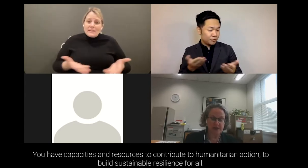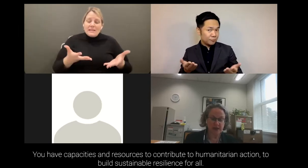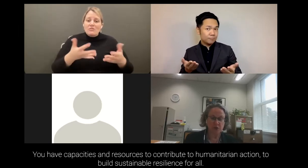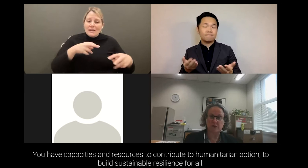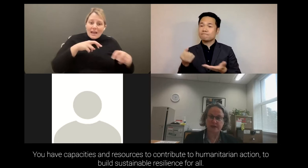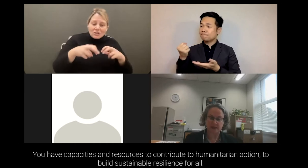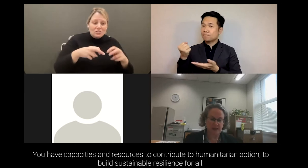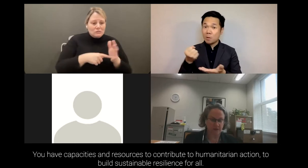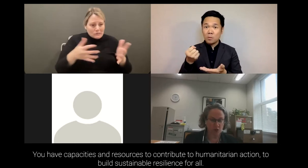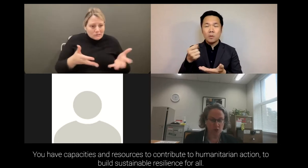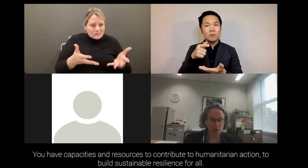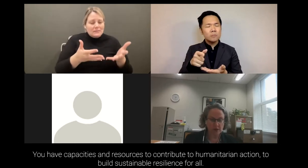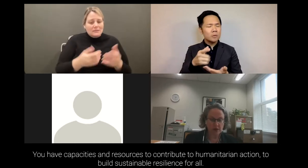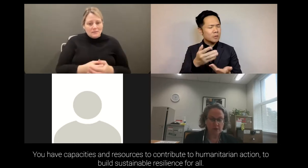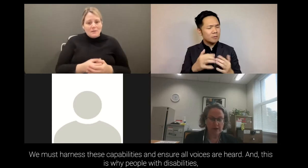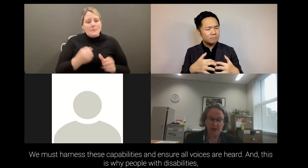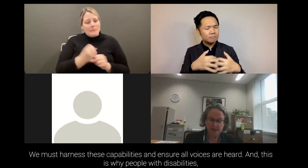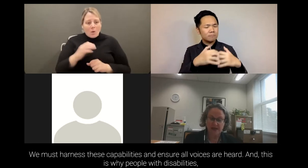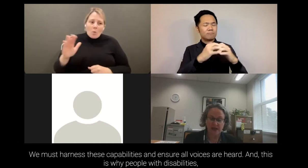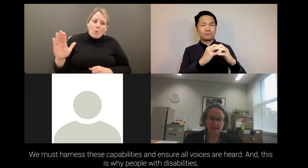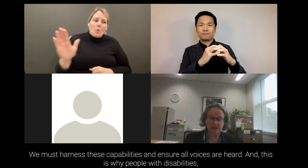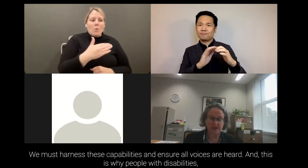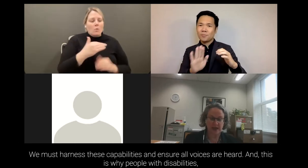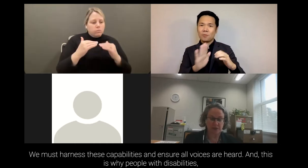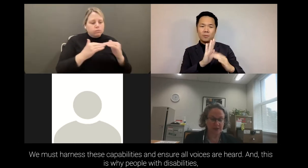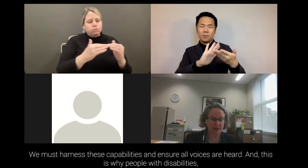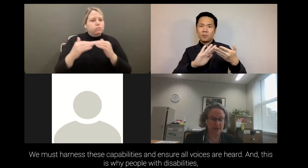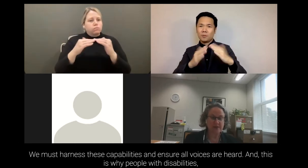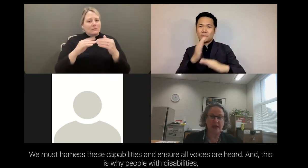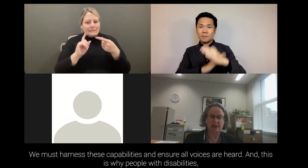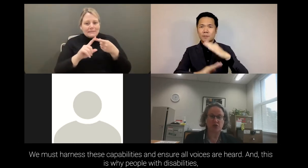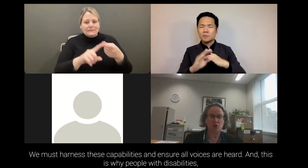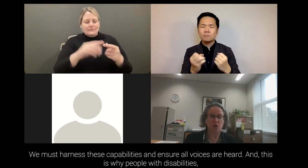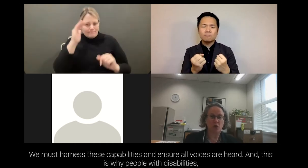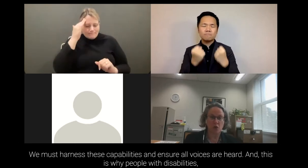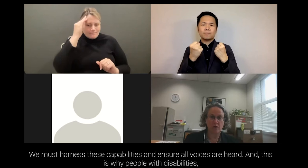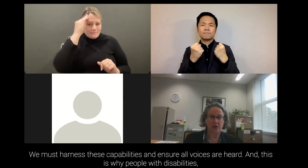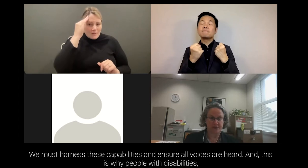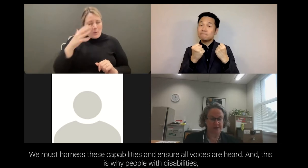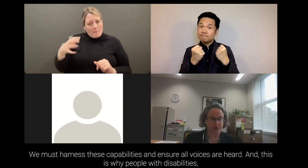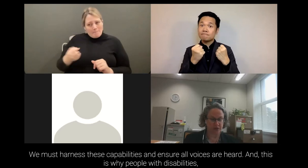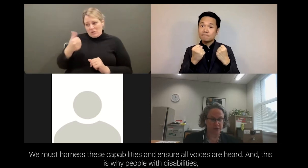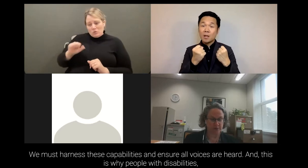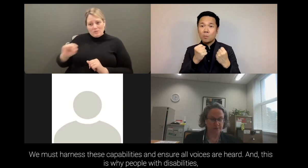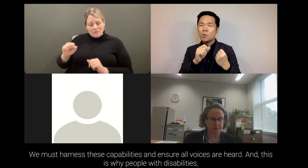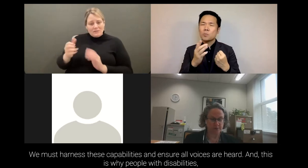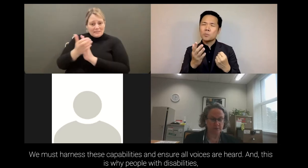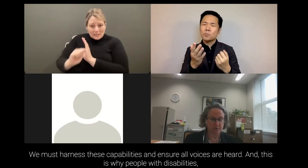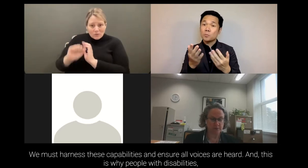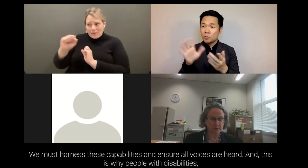build sustainable resilience for all. We must harness these capabilities and ensure all voices are heard.